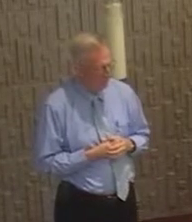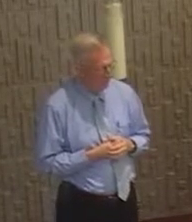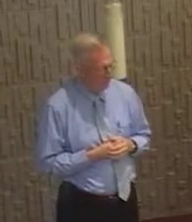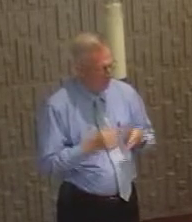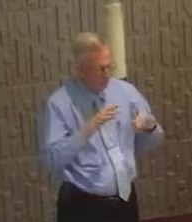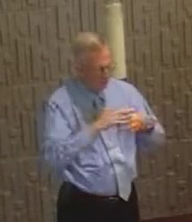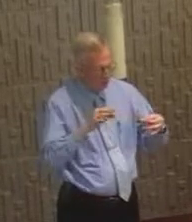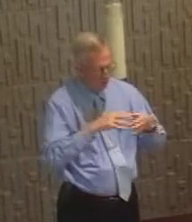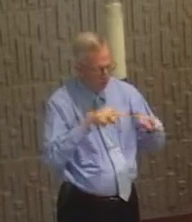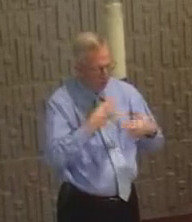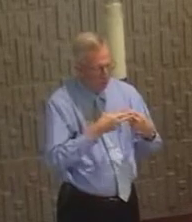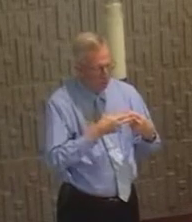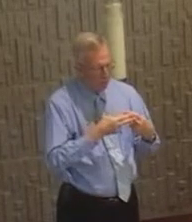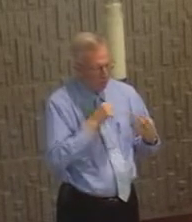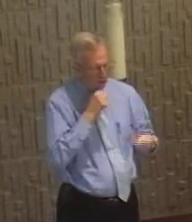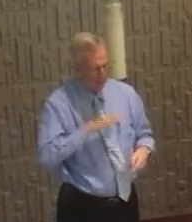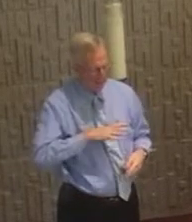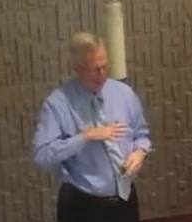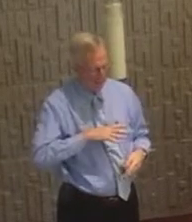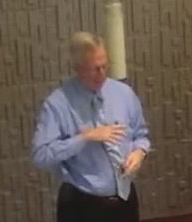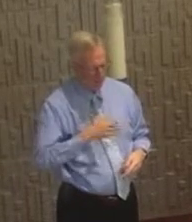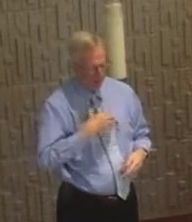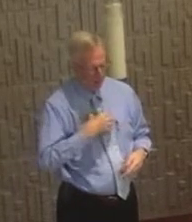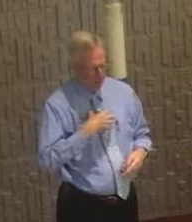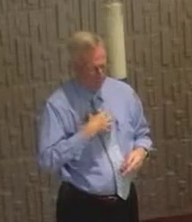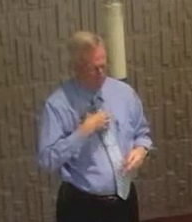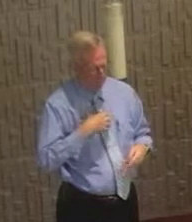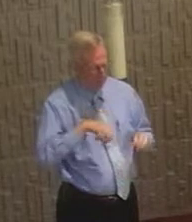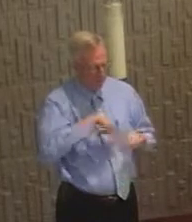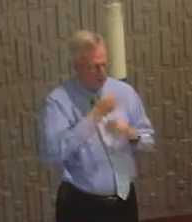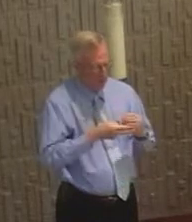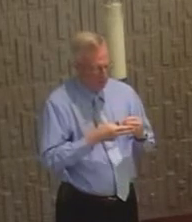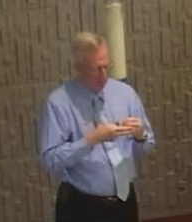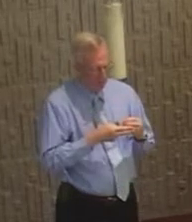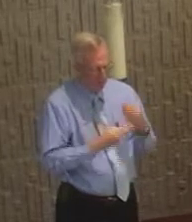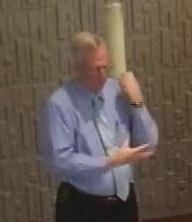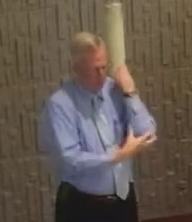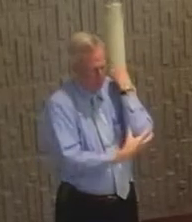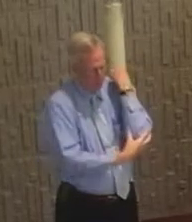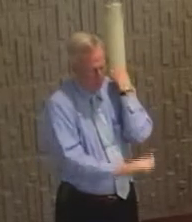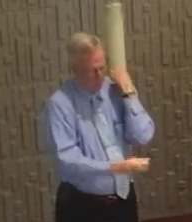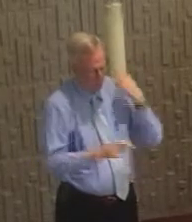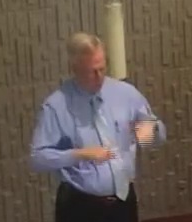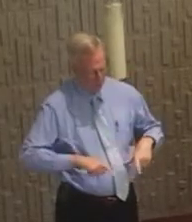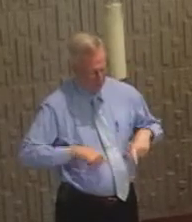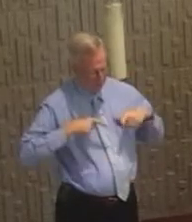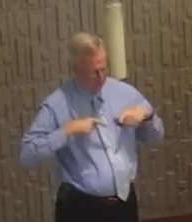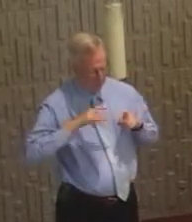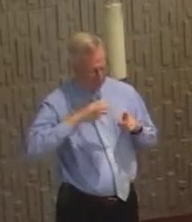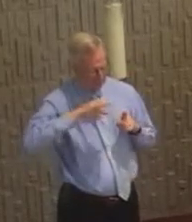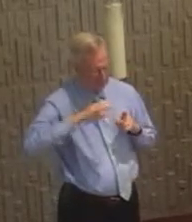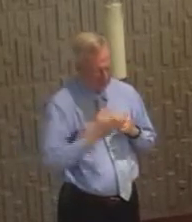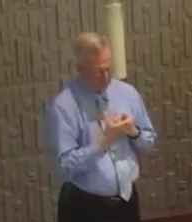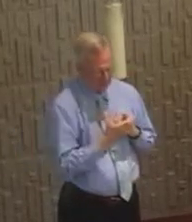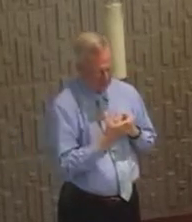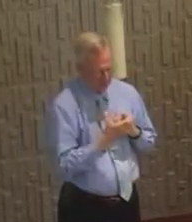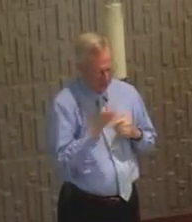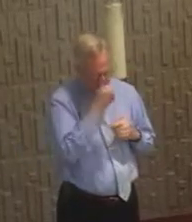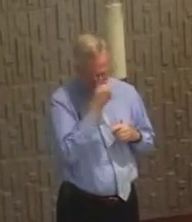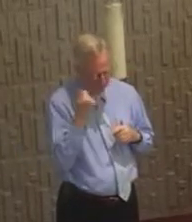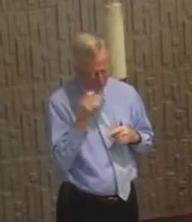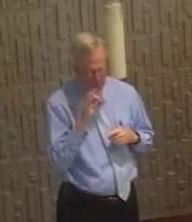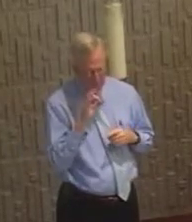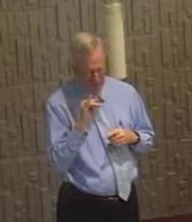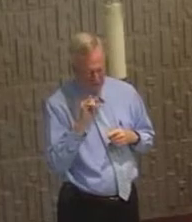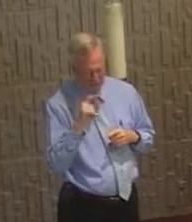it was a story about this lady who was complaining about the squalid living conditions that she was experiencing because she's on a fixed income and she didn't get a lot